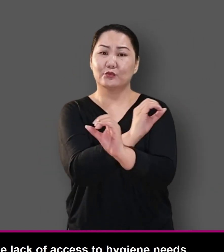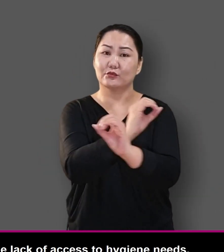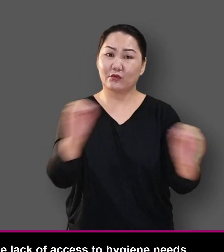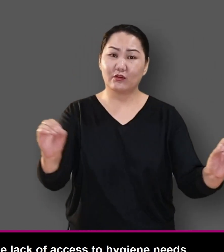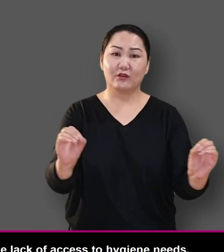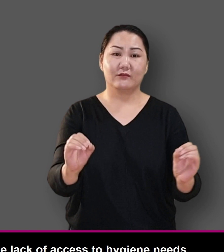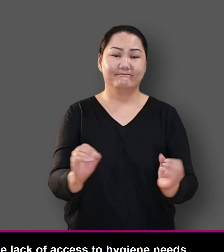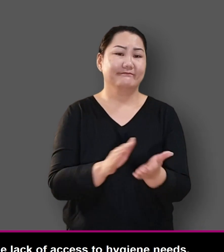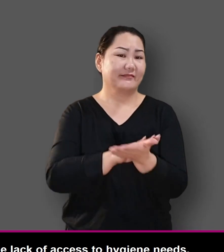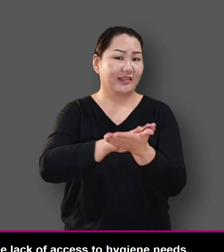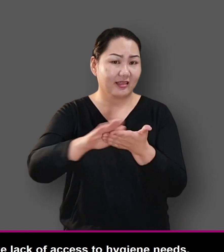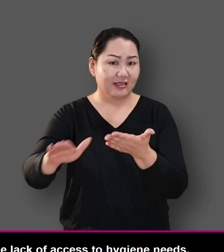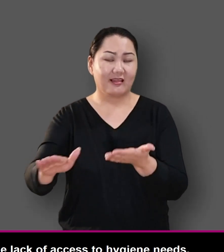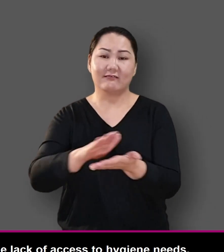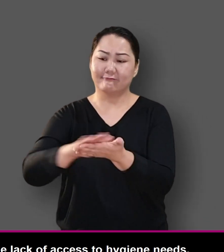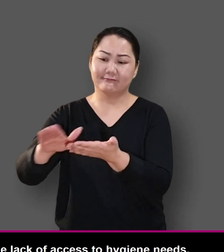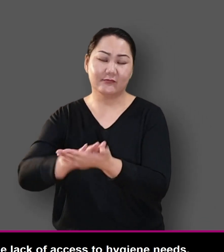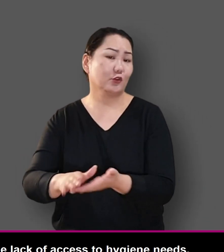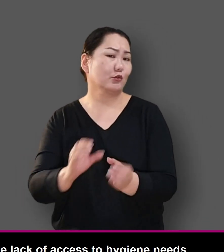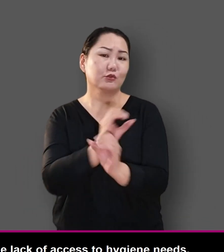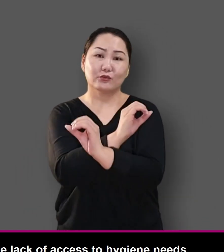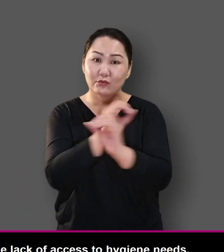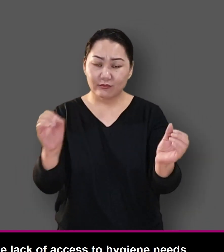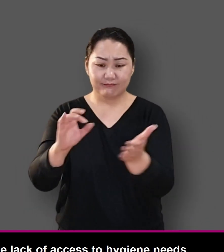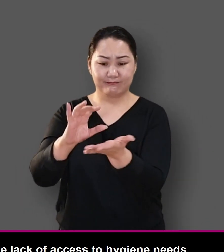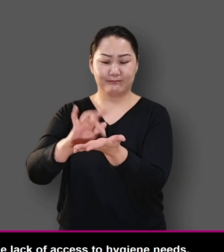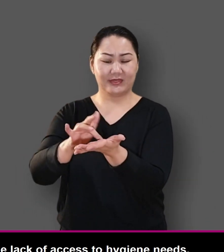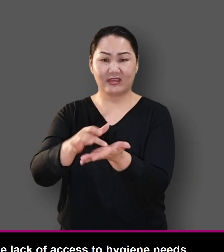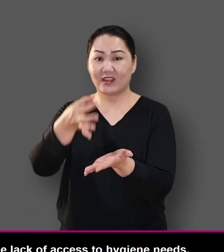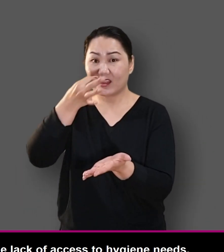are particularly affected by the lack of access to hygiene needs,